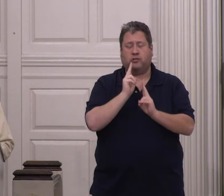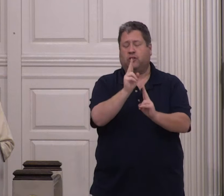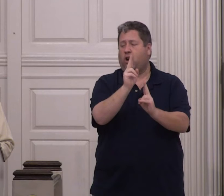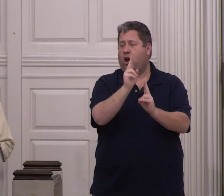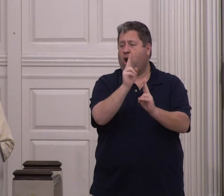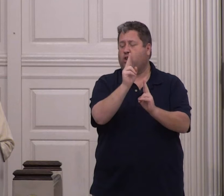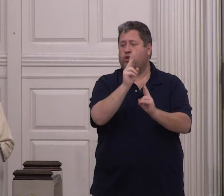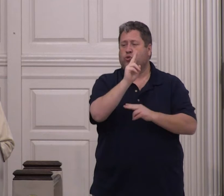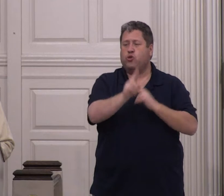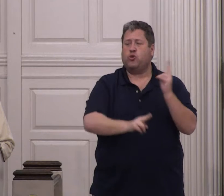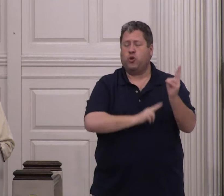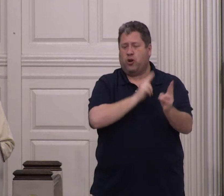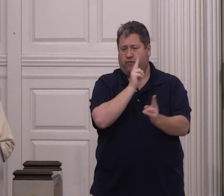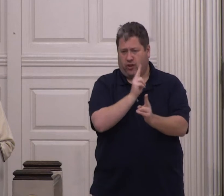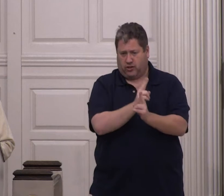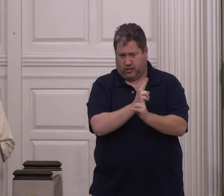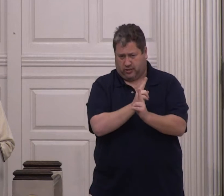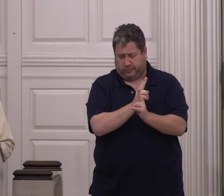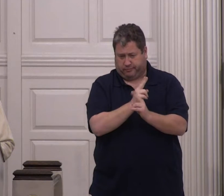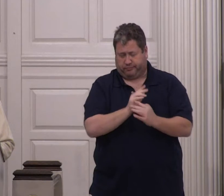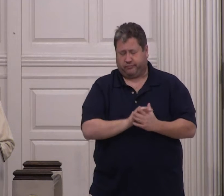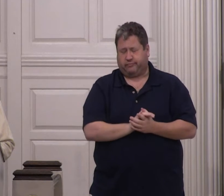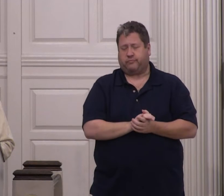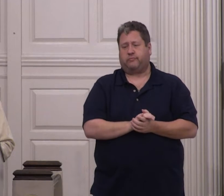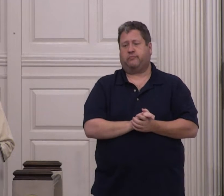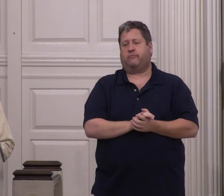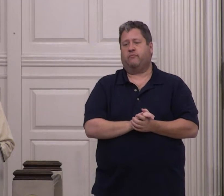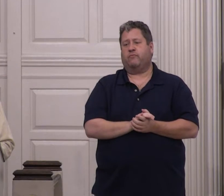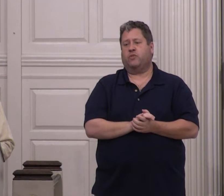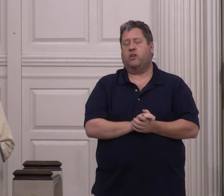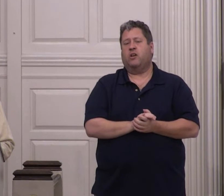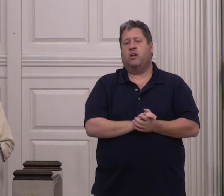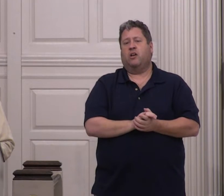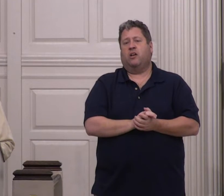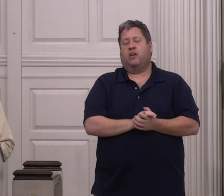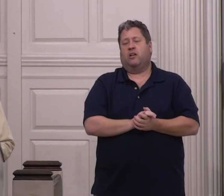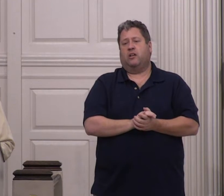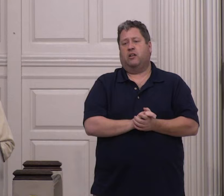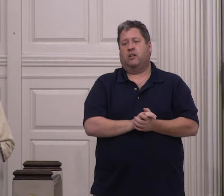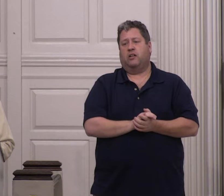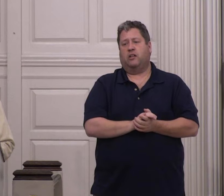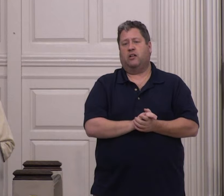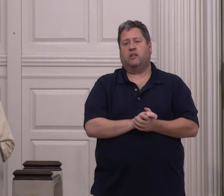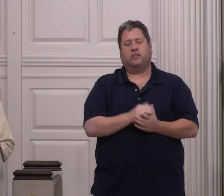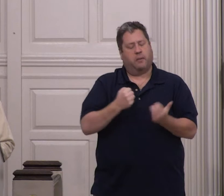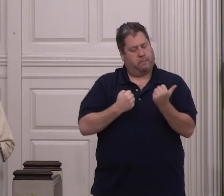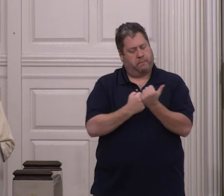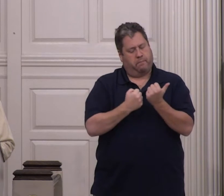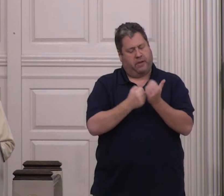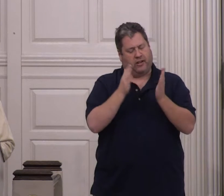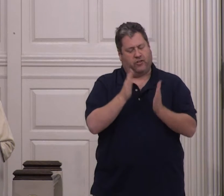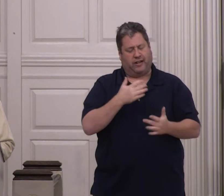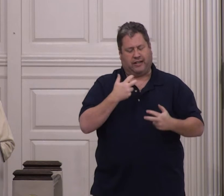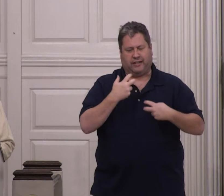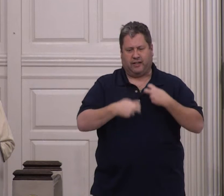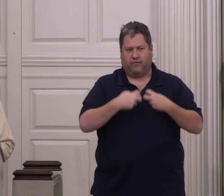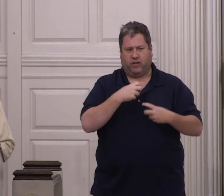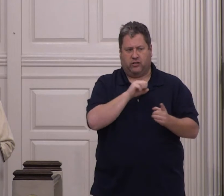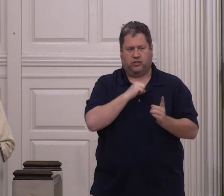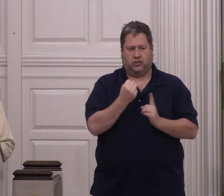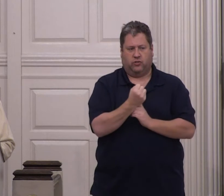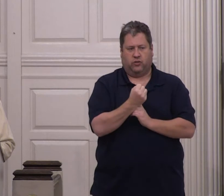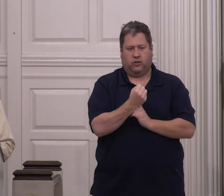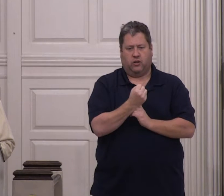to be forgotten by many. But the Church honors and invokes you universally as the patron of difficult